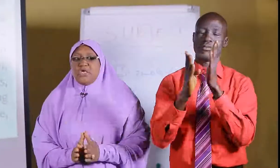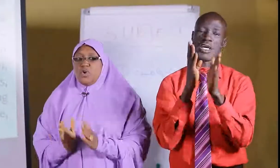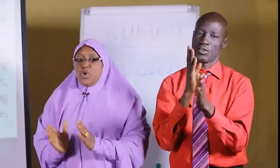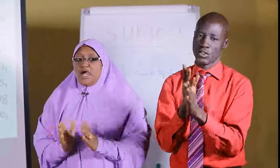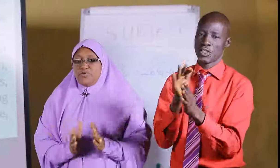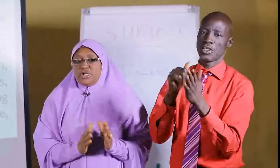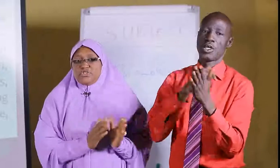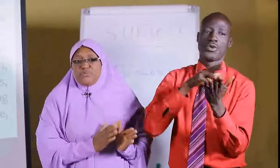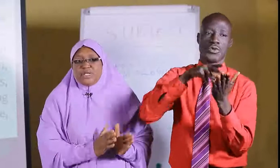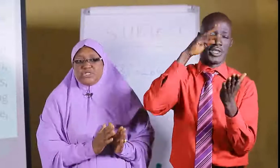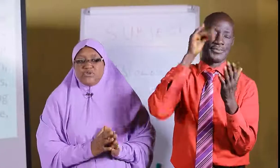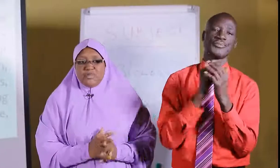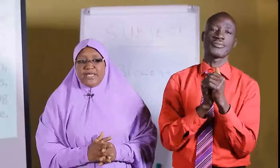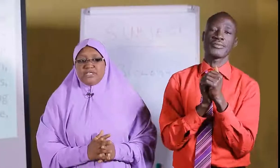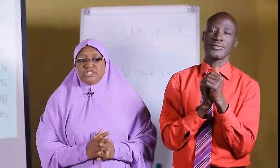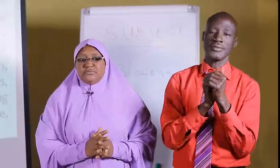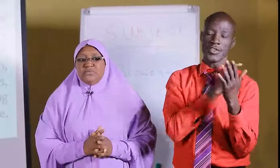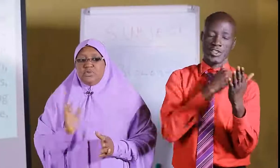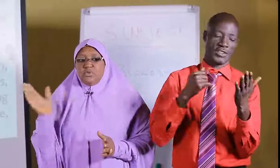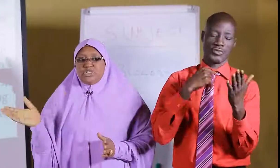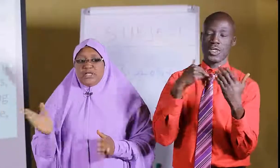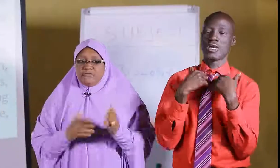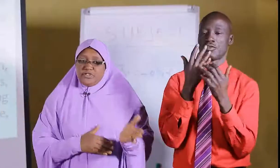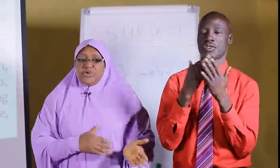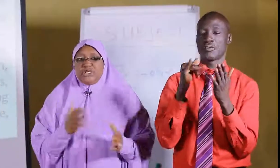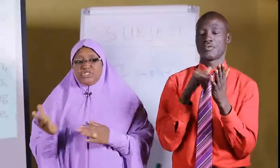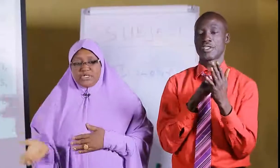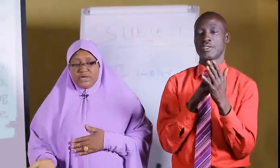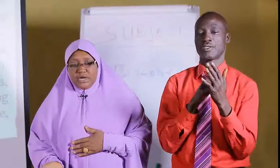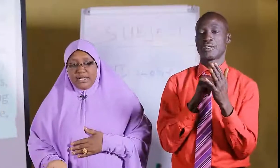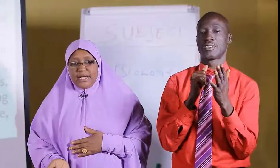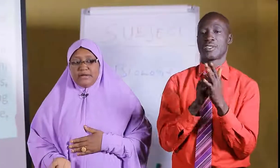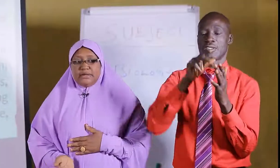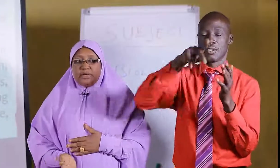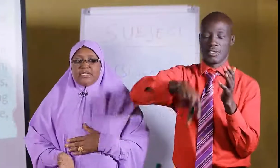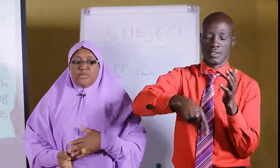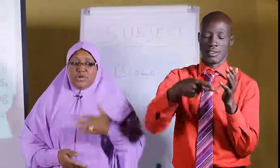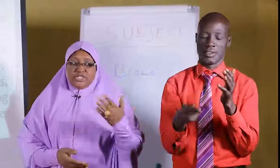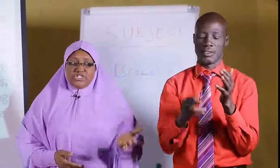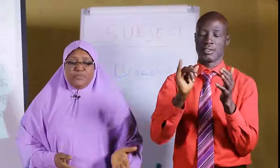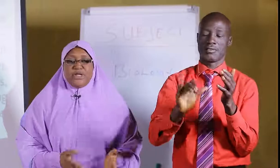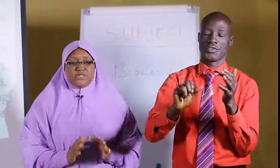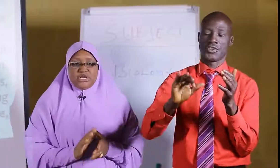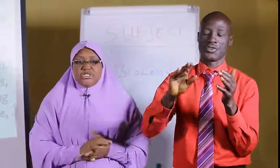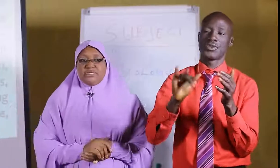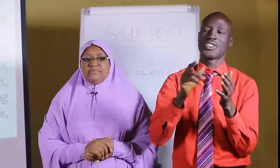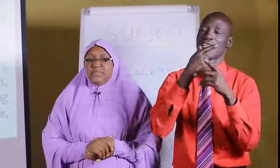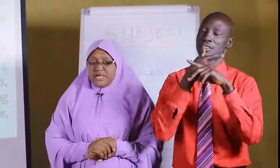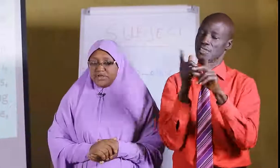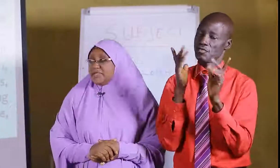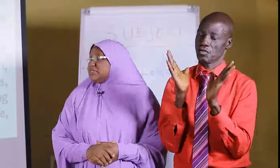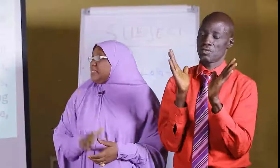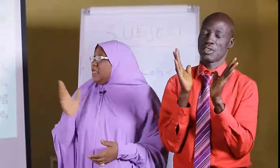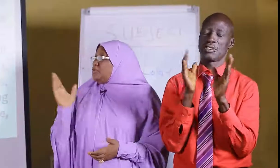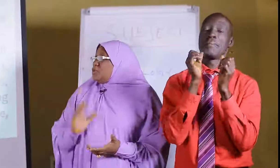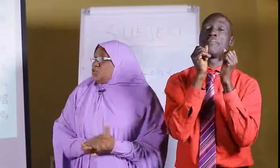know that we have other sub-branches of biology, which are the physiology, entomology, parasitology, and